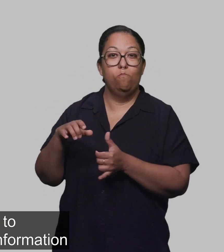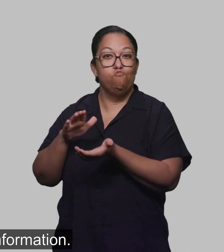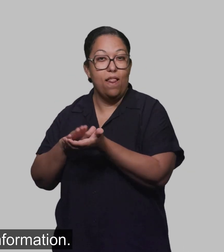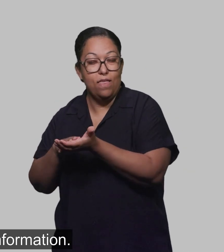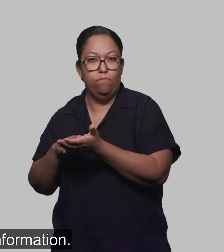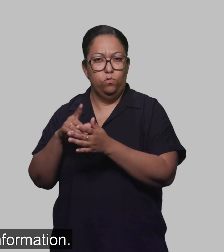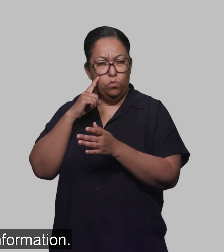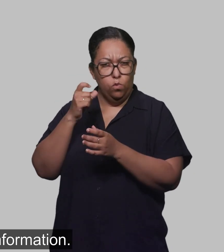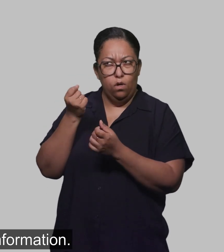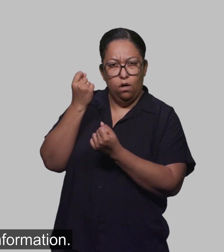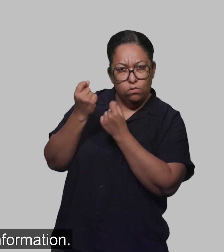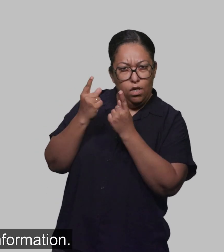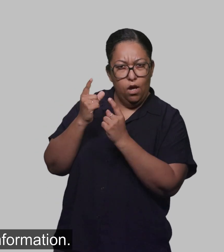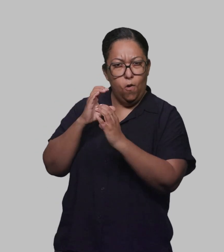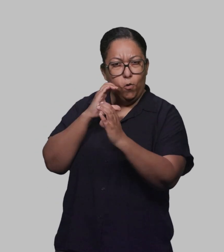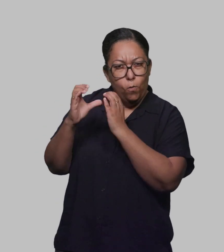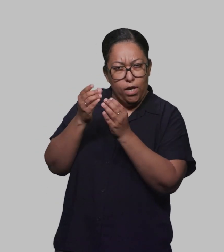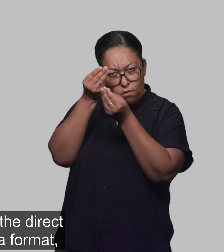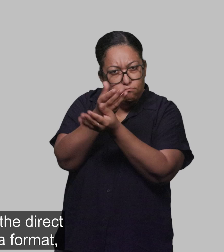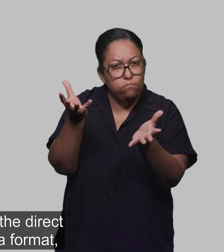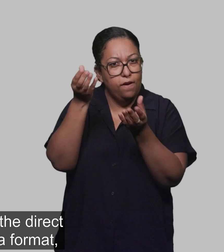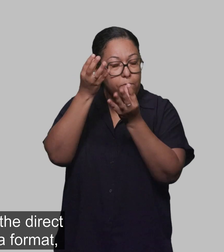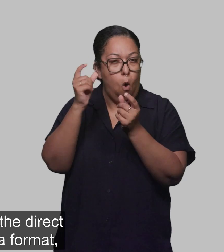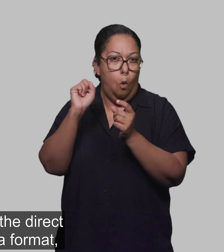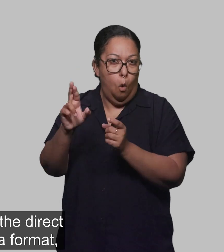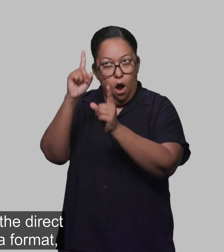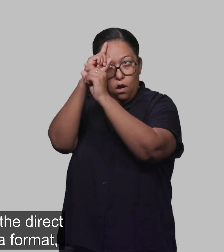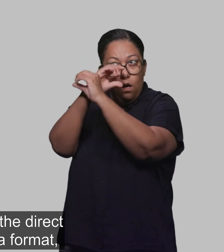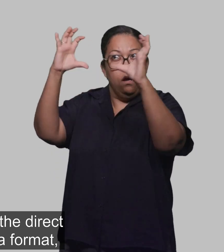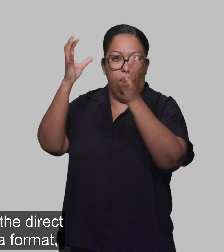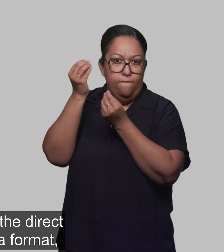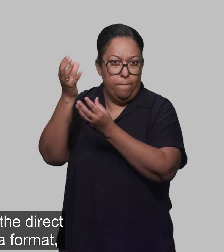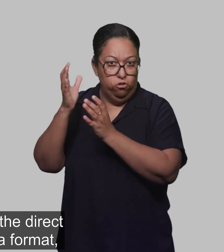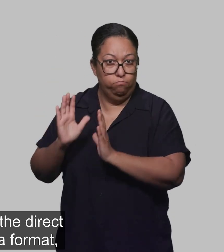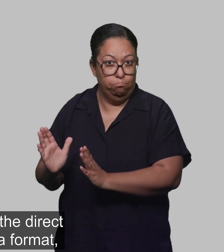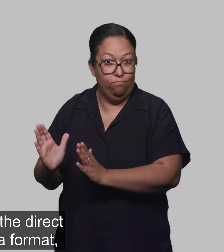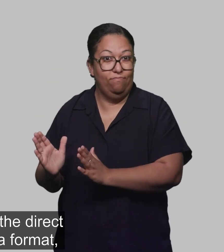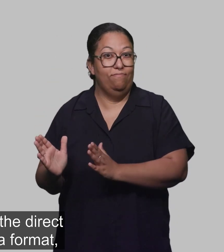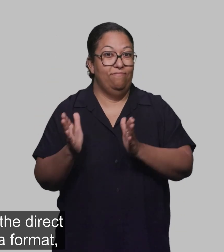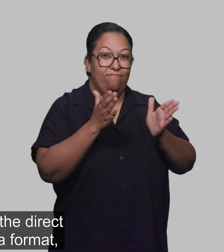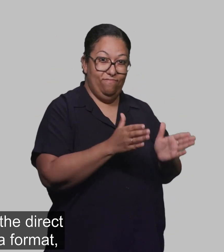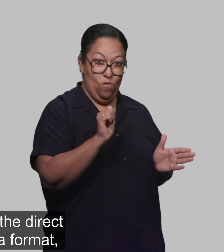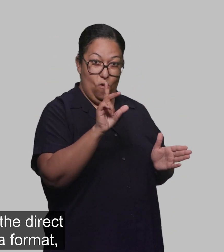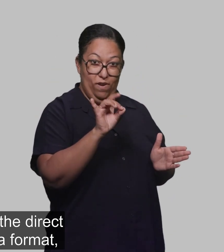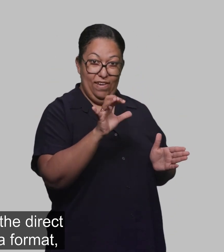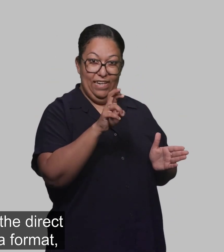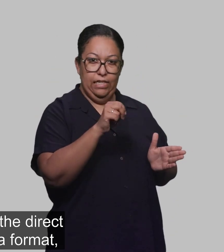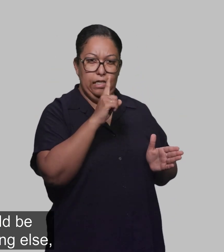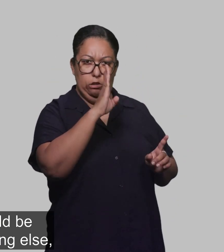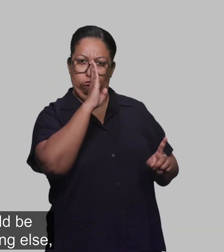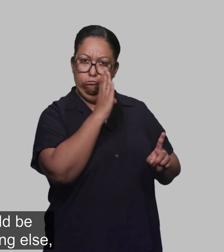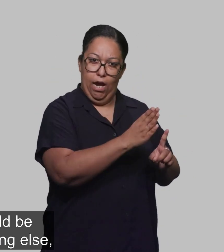information or to perceive information. Audification is the direct translation of a